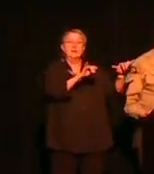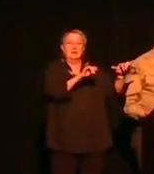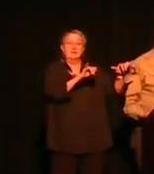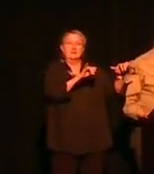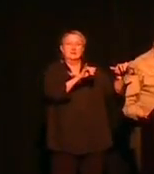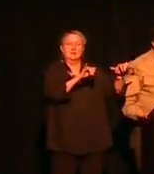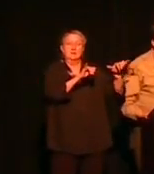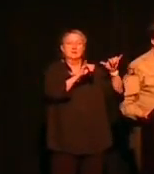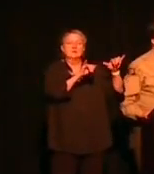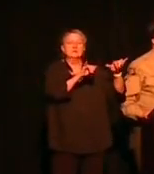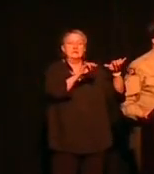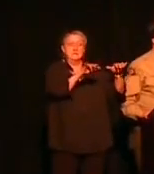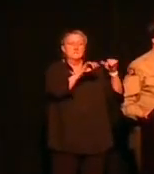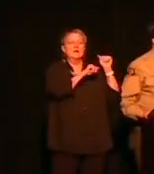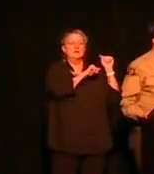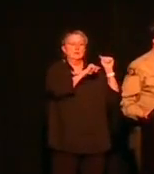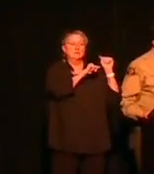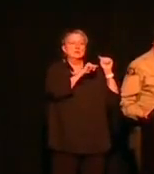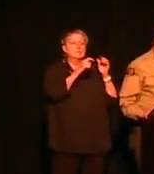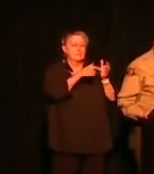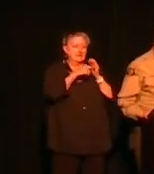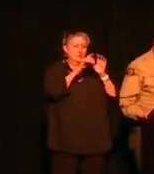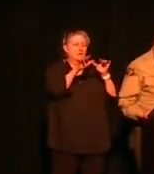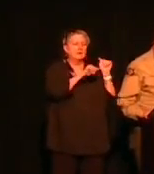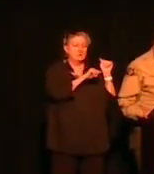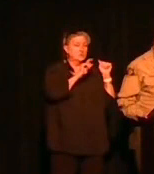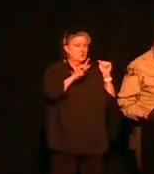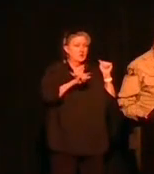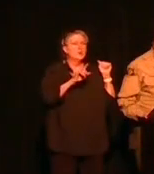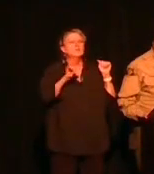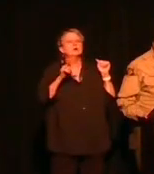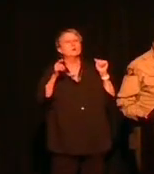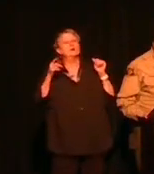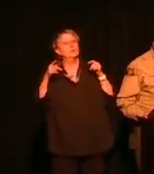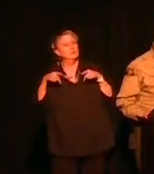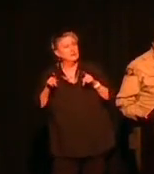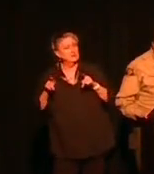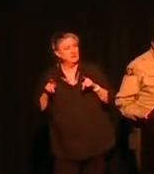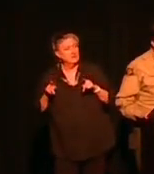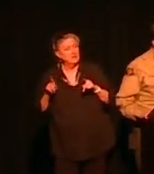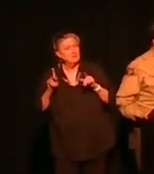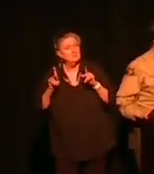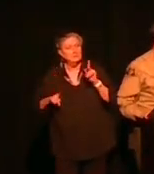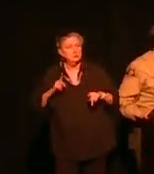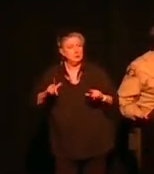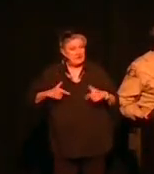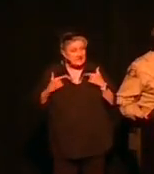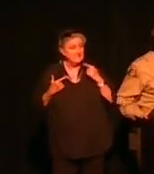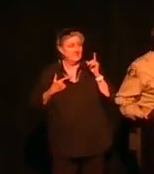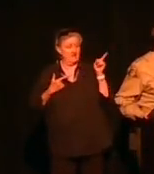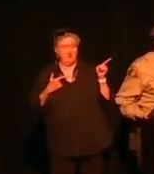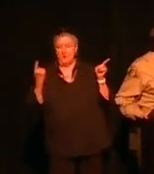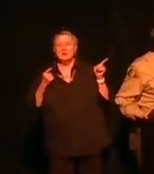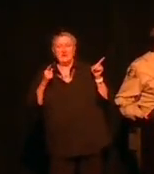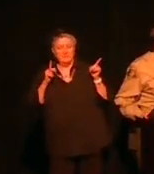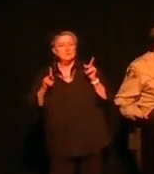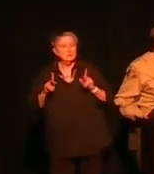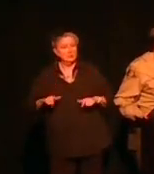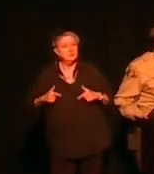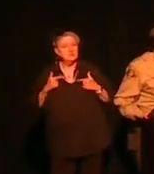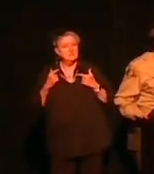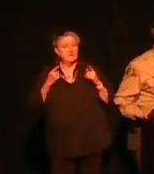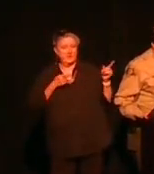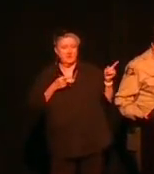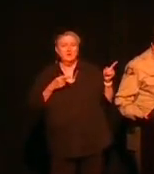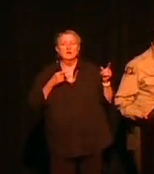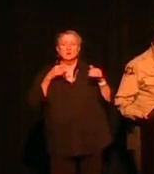in evacuation, mandatory evacuation order. However, we are allowing residents, residents only, to go in and out of that